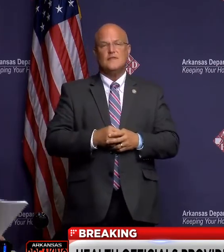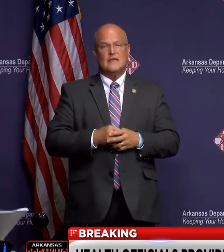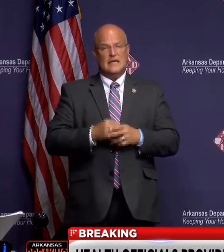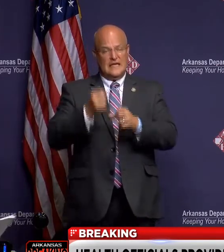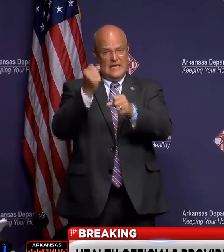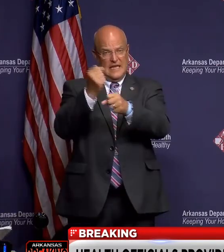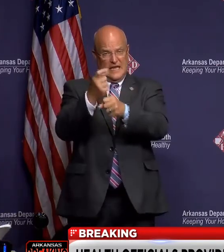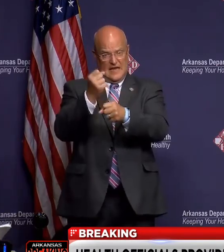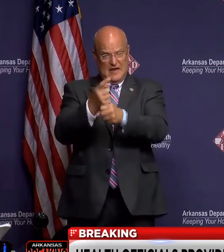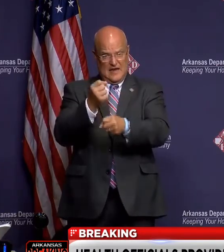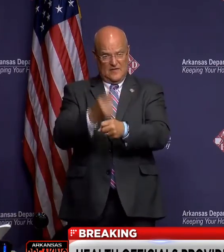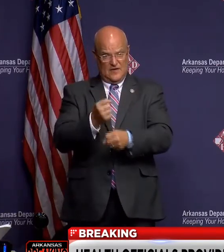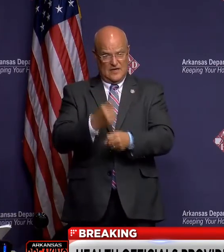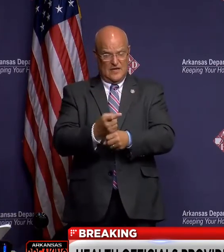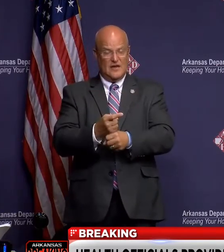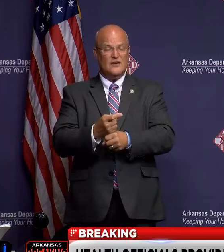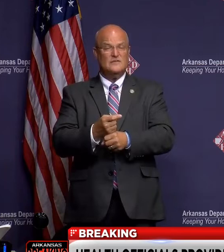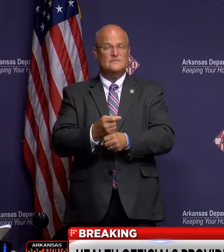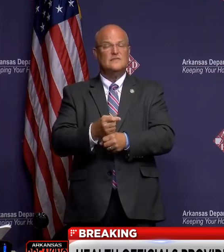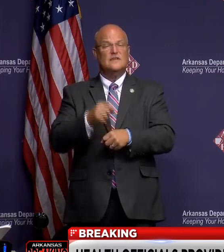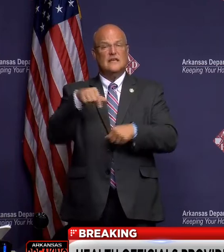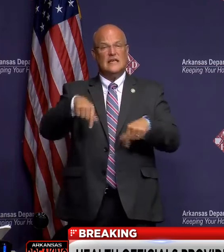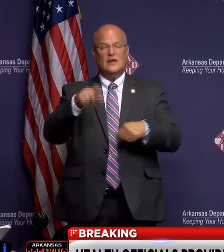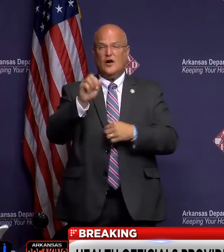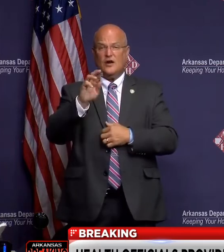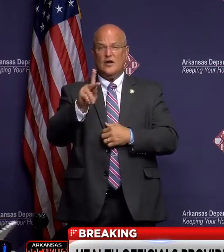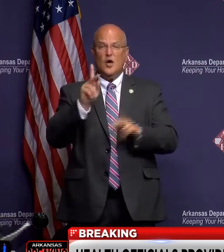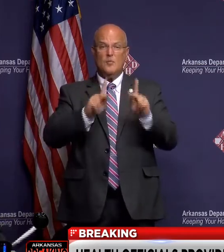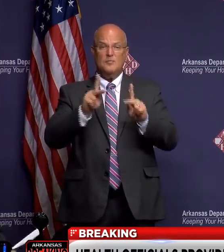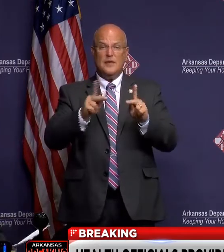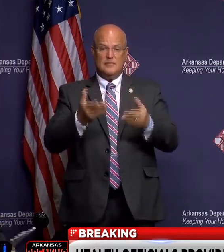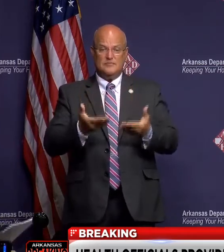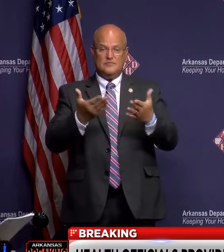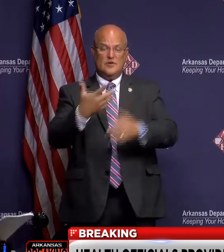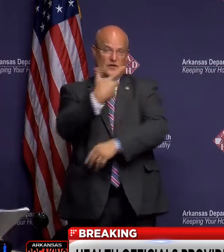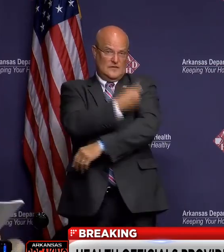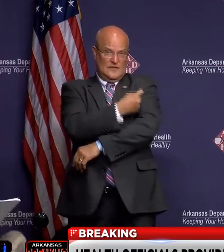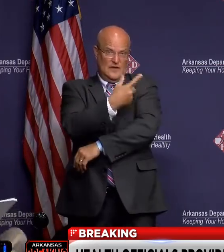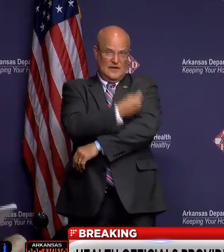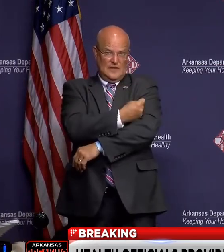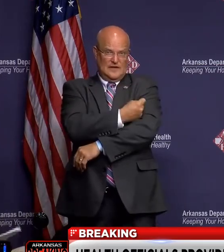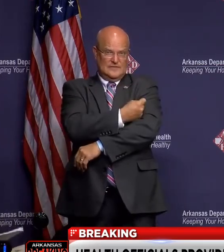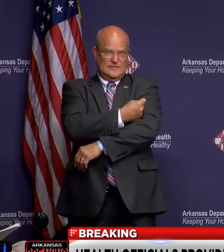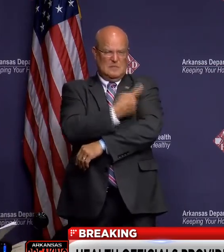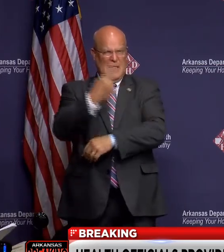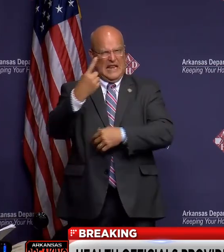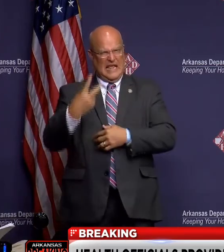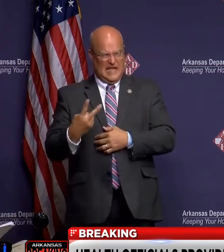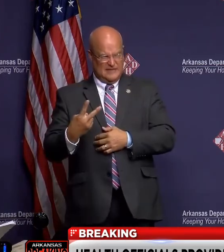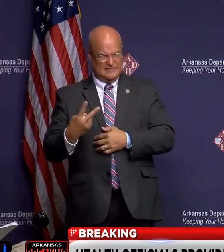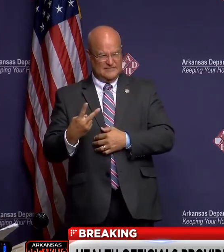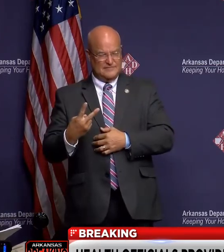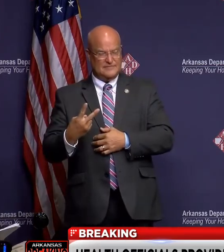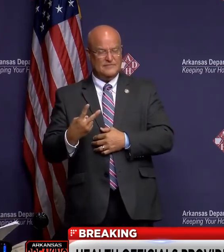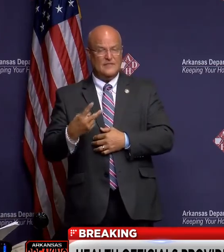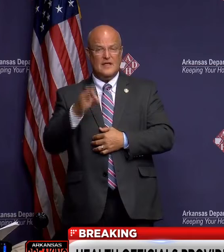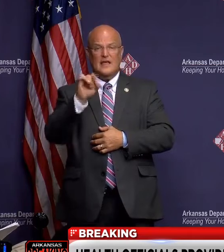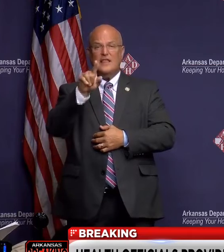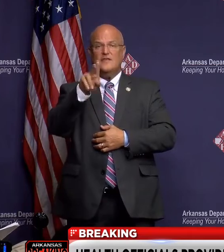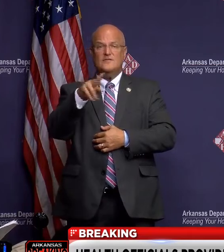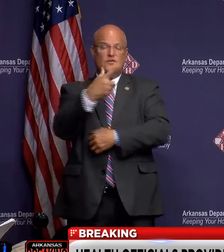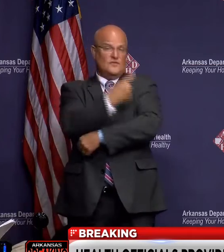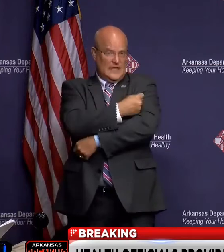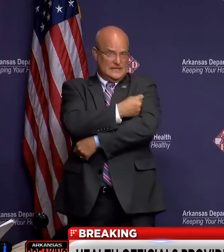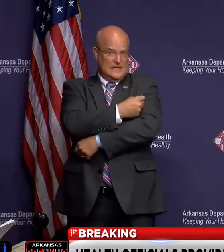Each year in Arkansas, about half the people who are recommended to get a flu vaccine get one. The flu vaccine